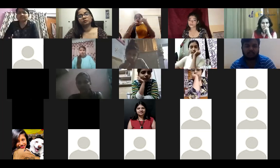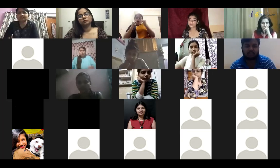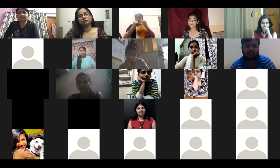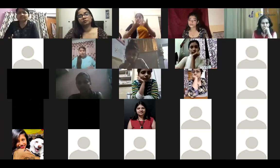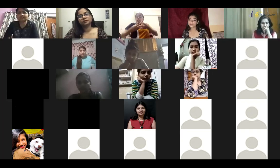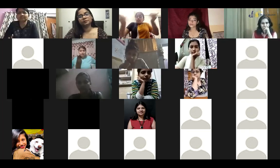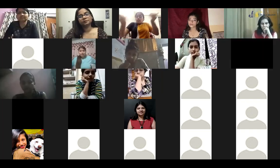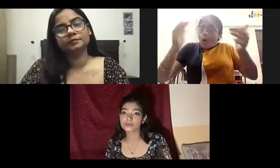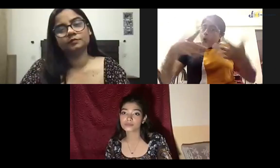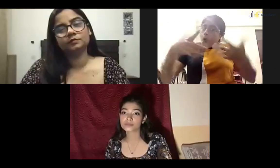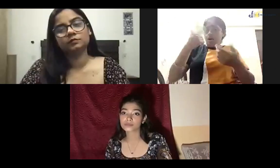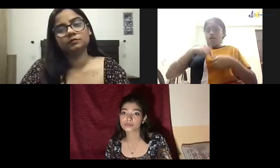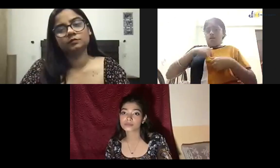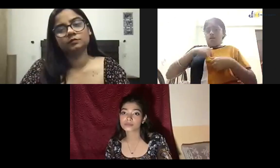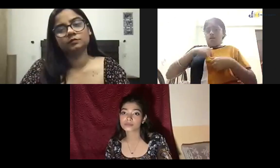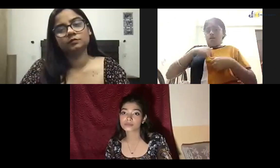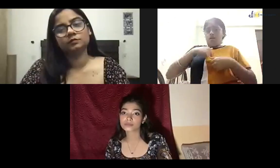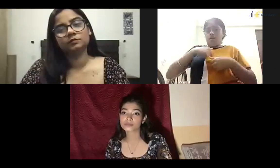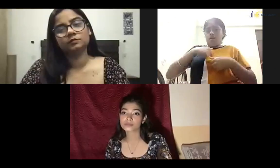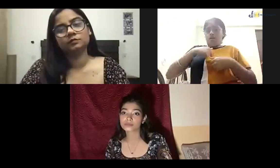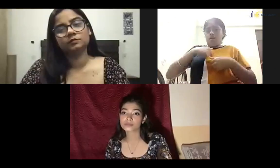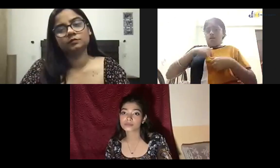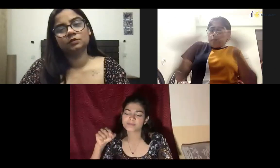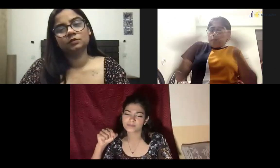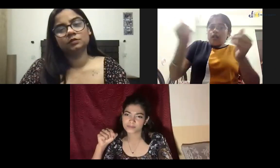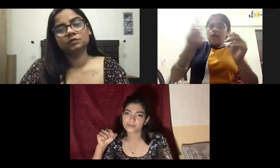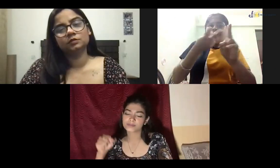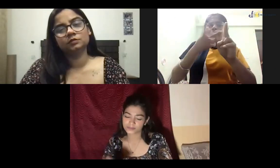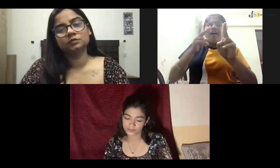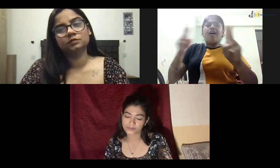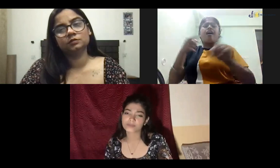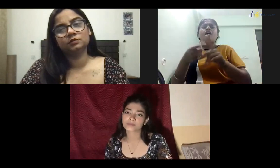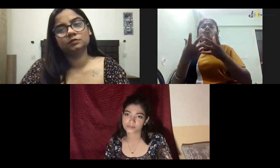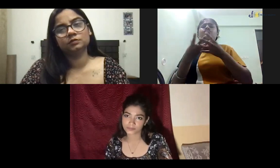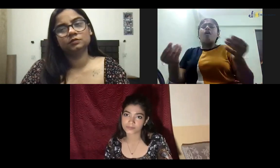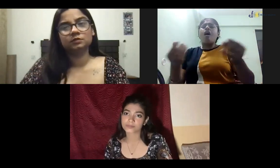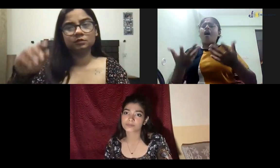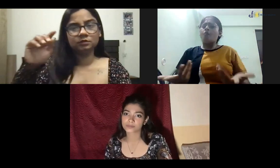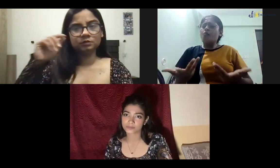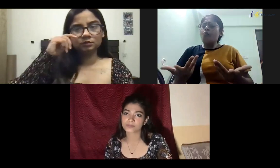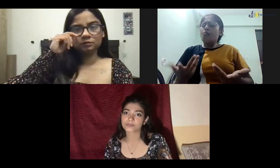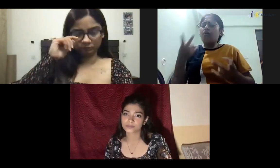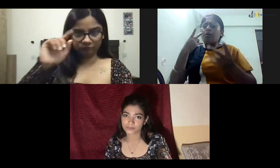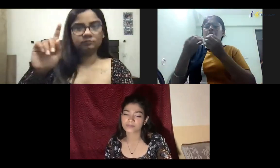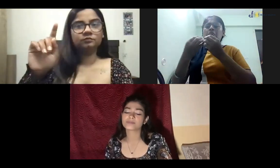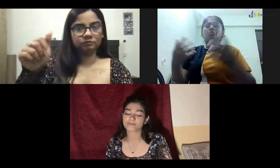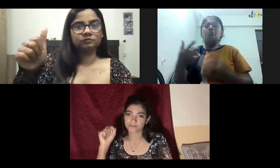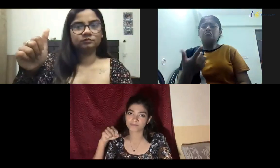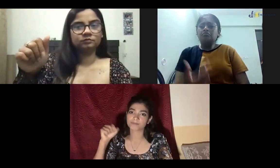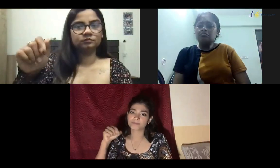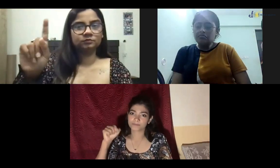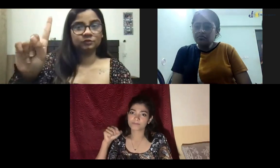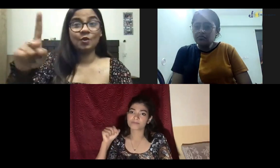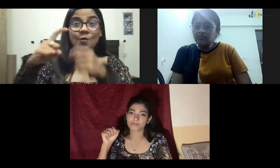a backup, and he might have abused that girl later on. So, and they will run away. In